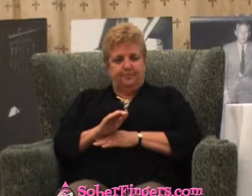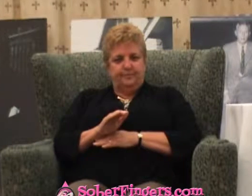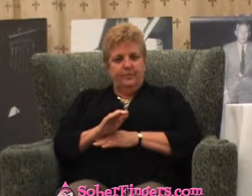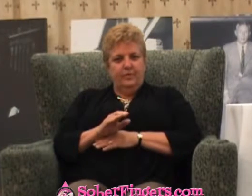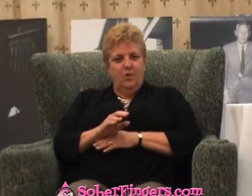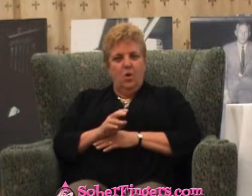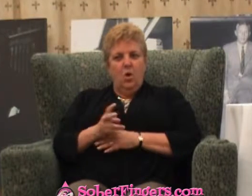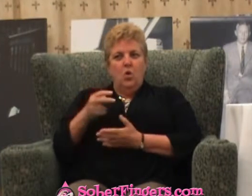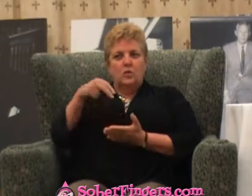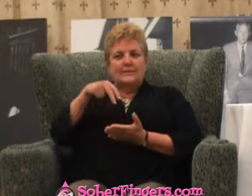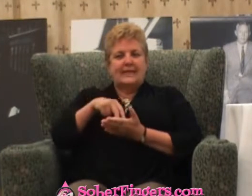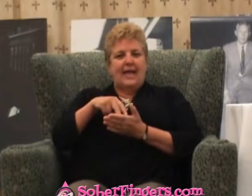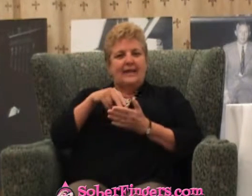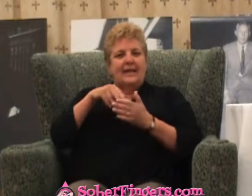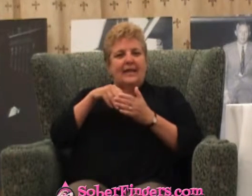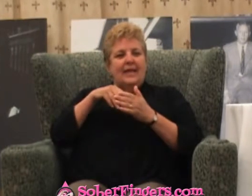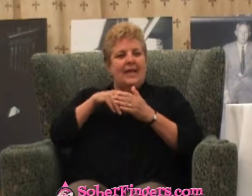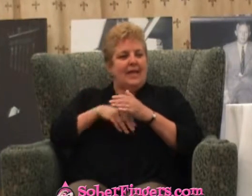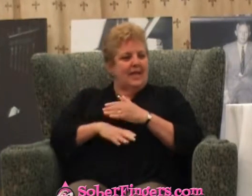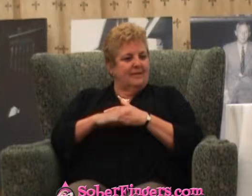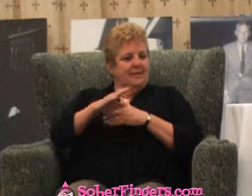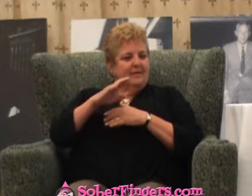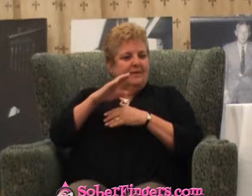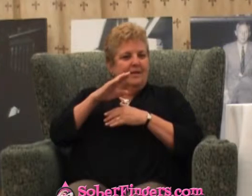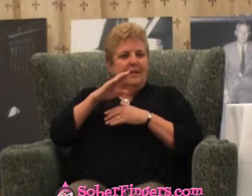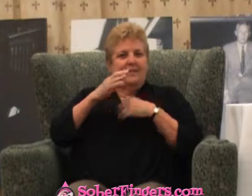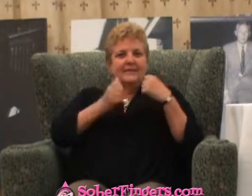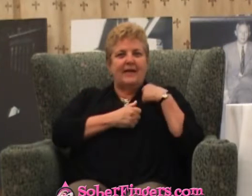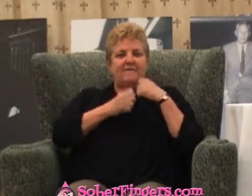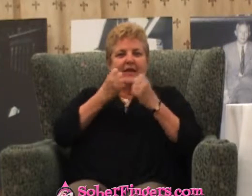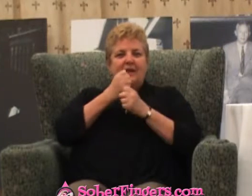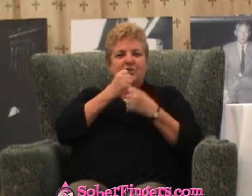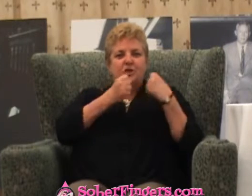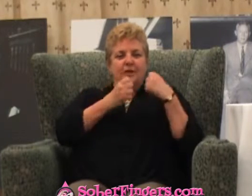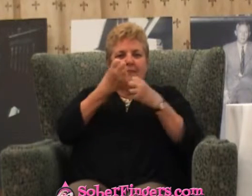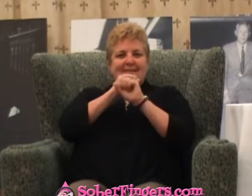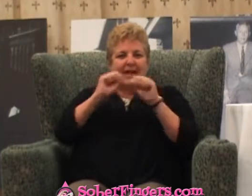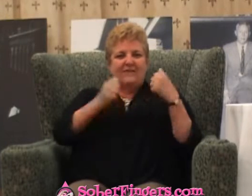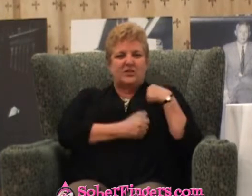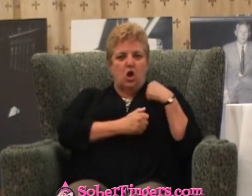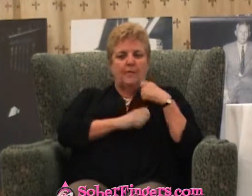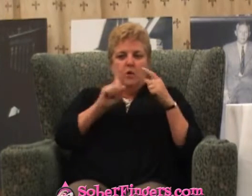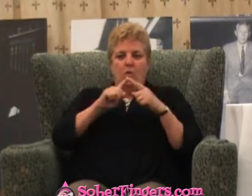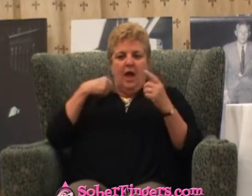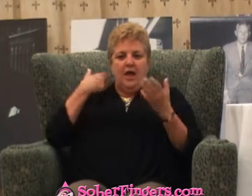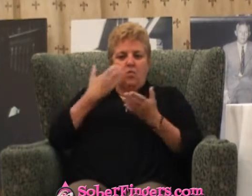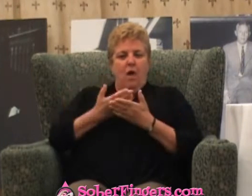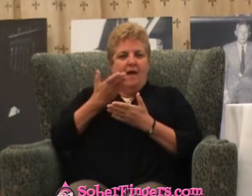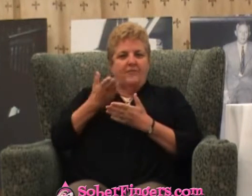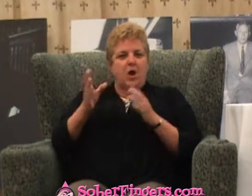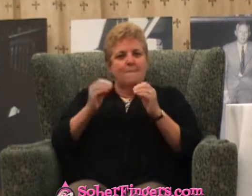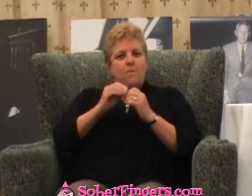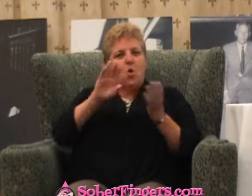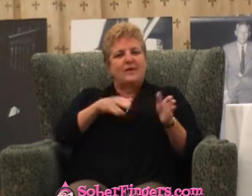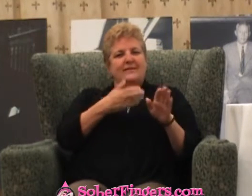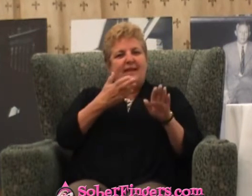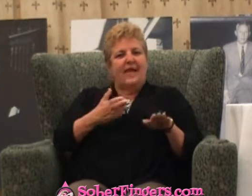the lobby of the Harbor Light Center when I arrived there more dead than alive, with my chin on my